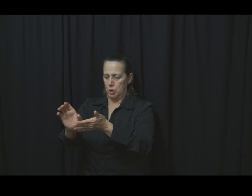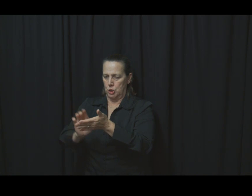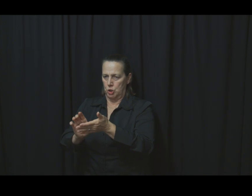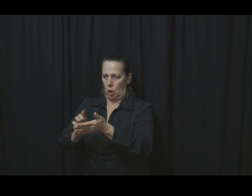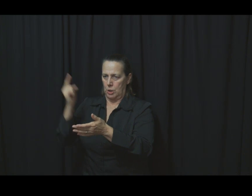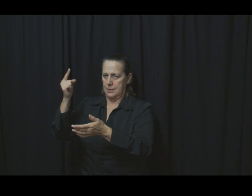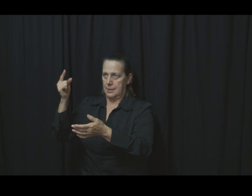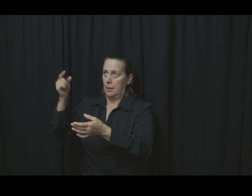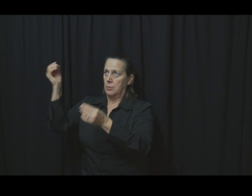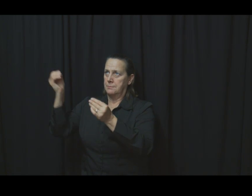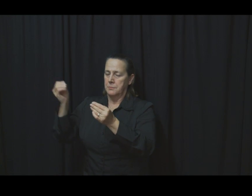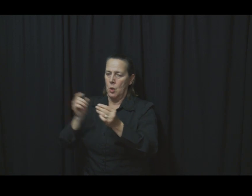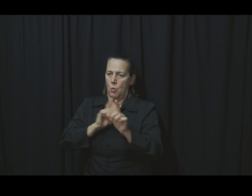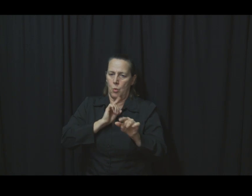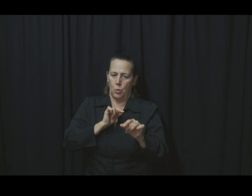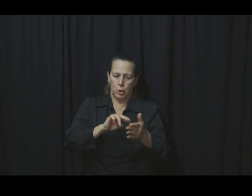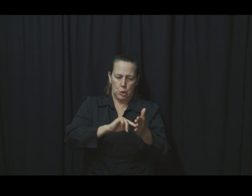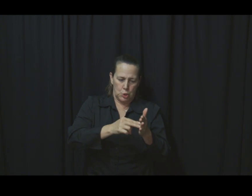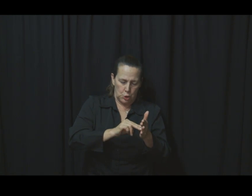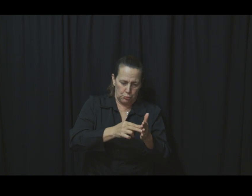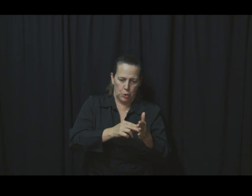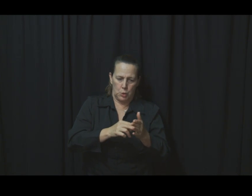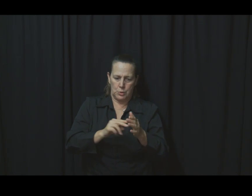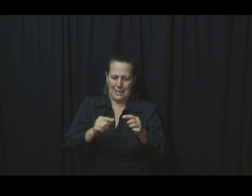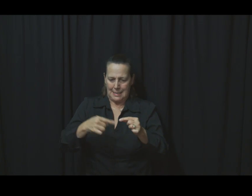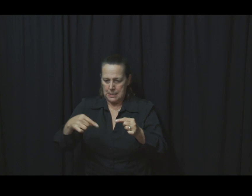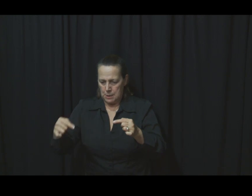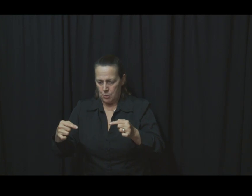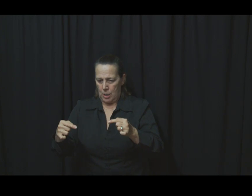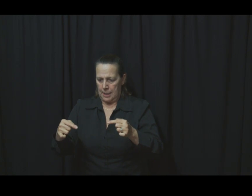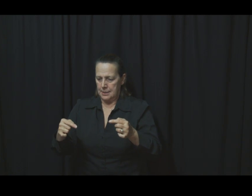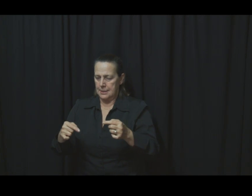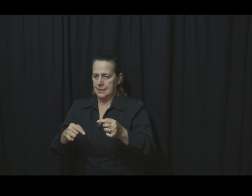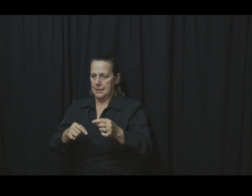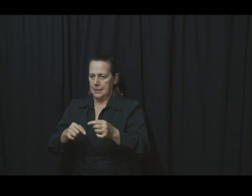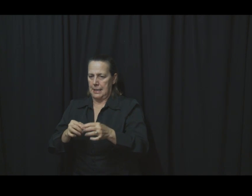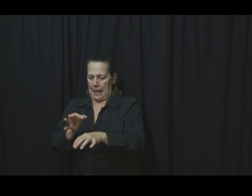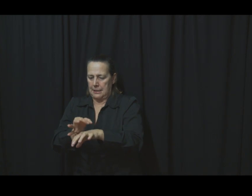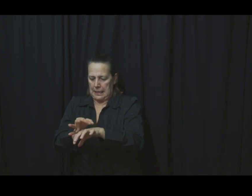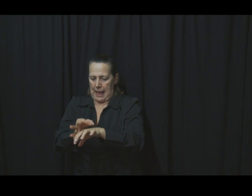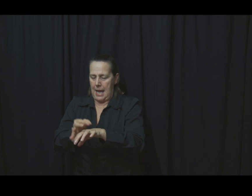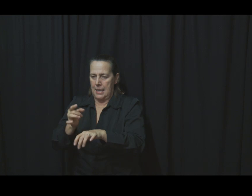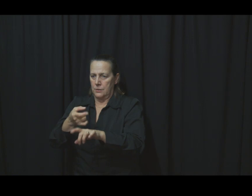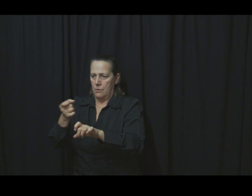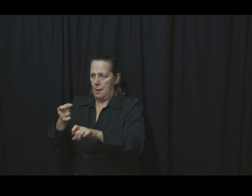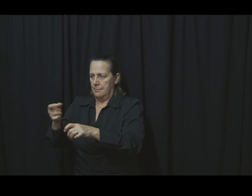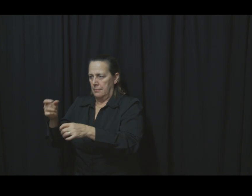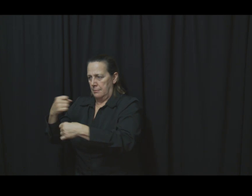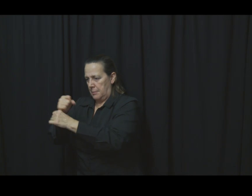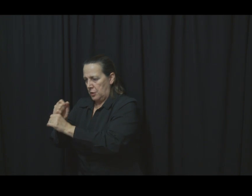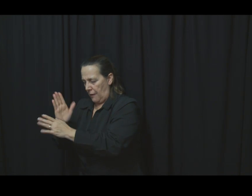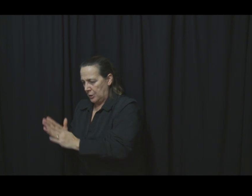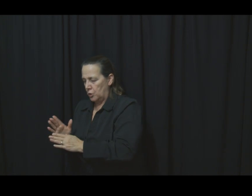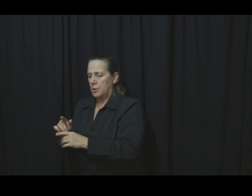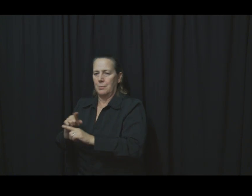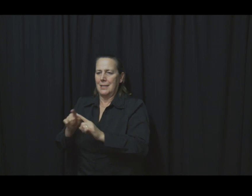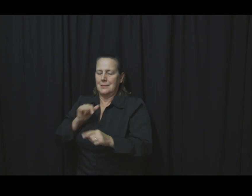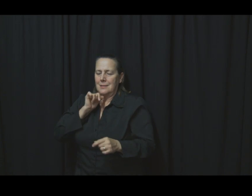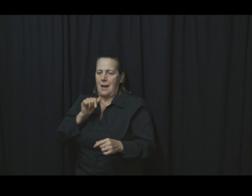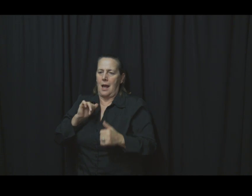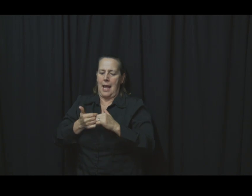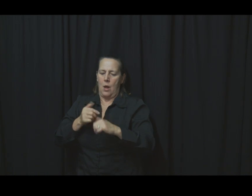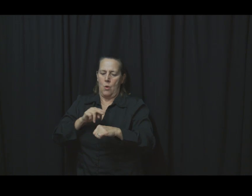order screws from screw manufacturers and springs from spring manufacturers and glass crystals from crystal manufacturers. But that's not how